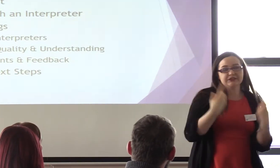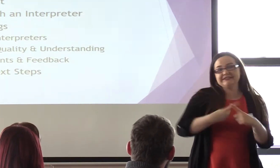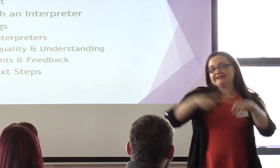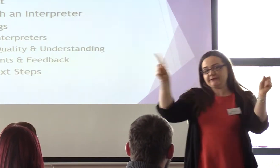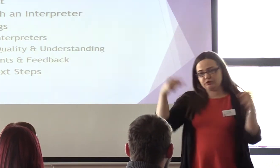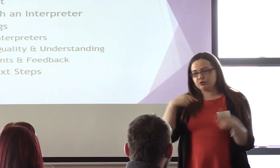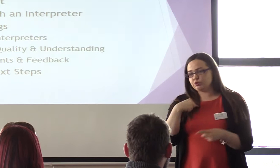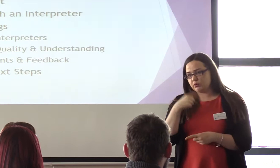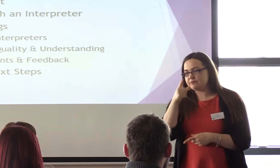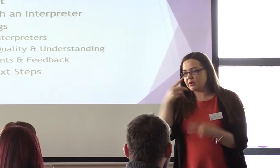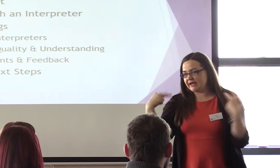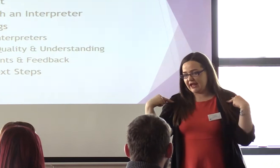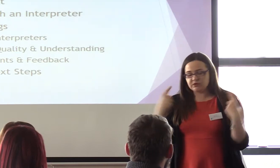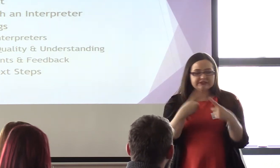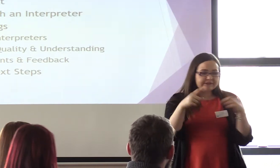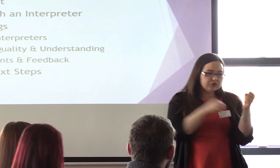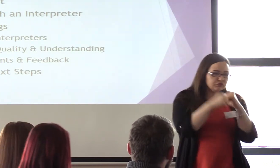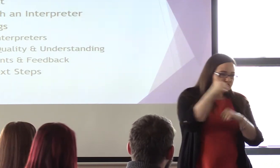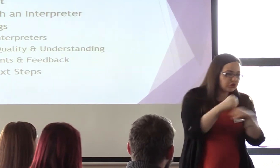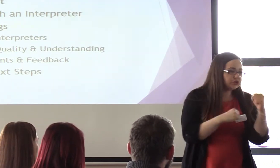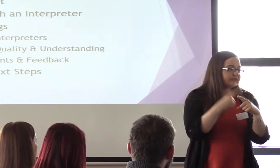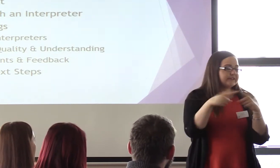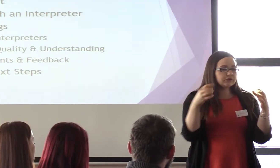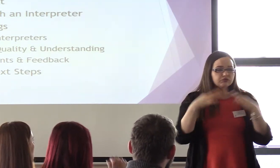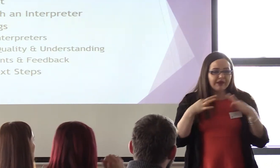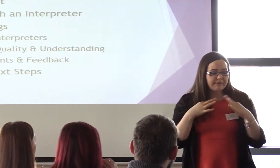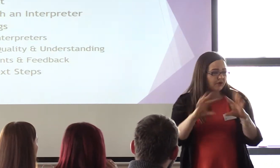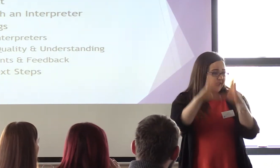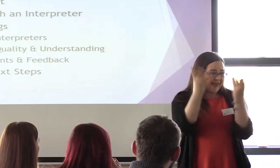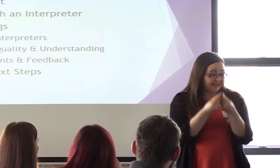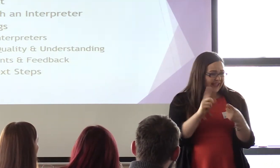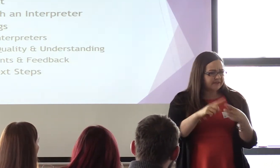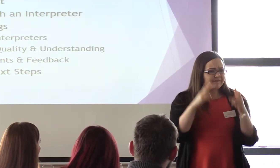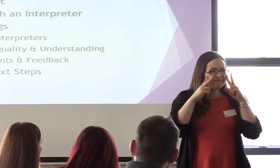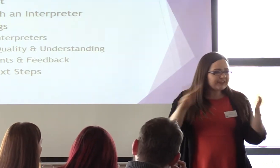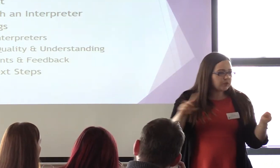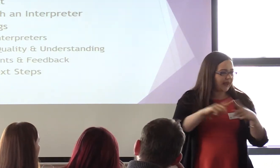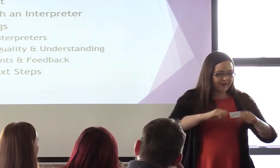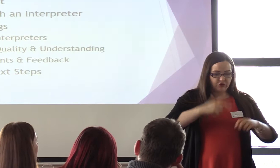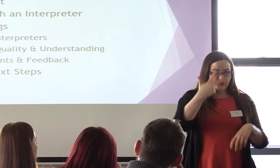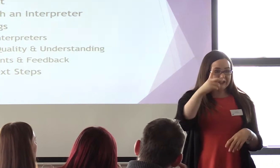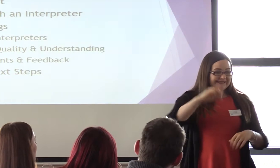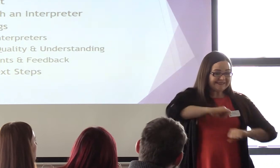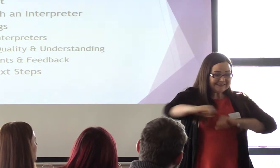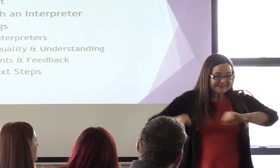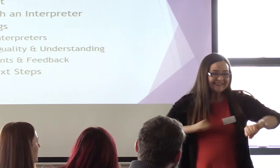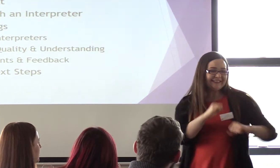Okay, so sign language is different to spoken language. It has its own structure, its own grammar. Sign language is a